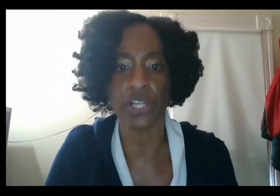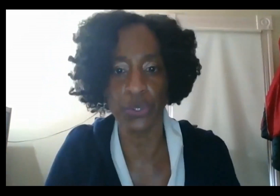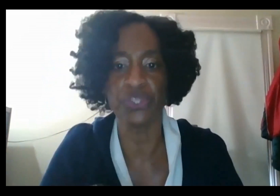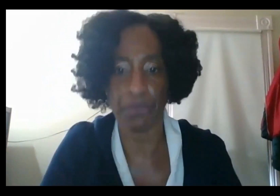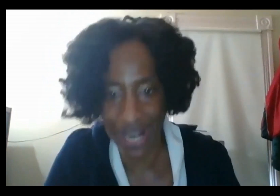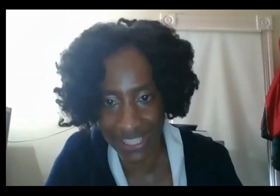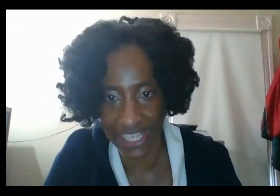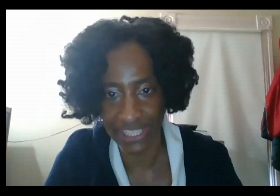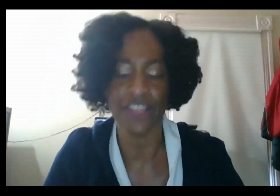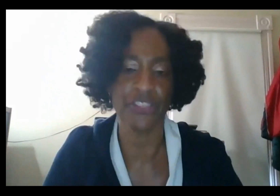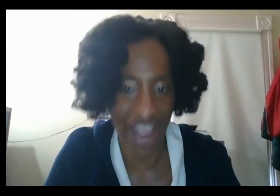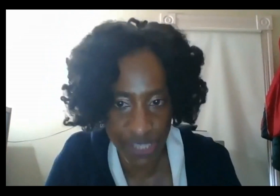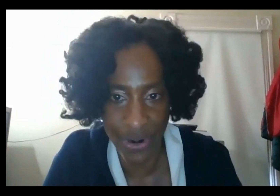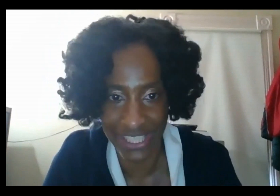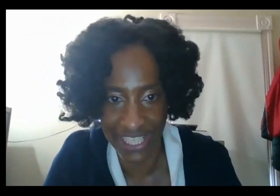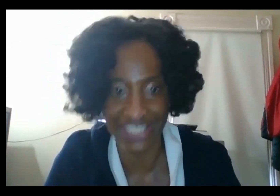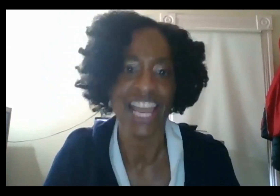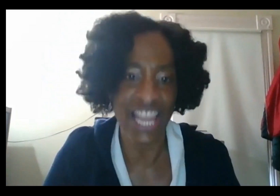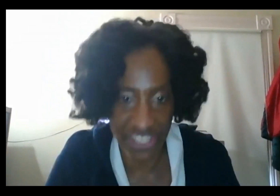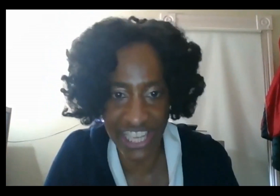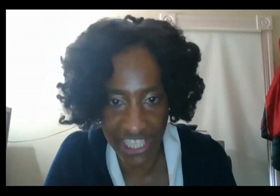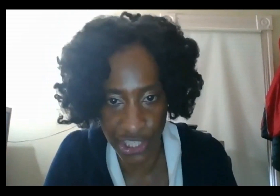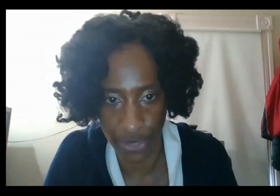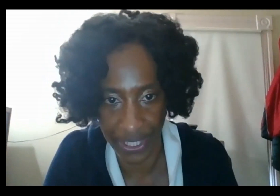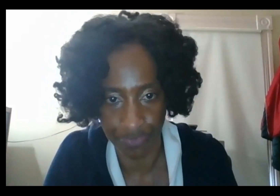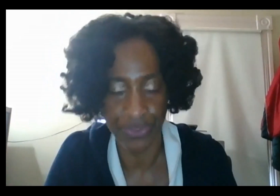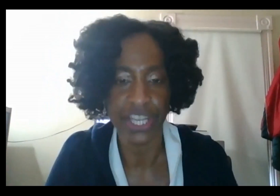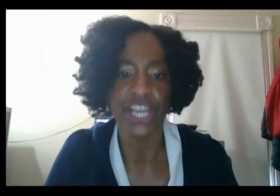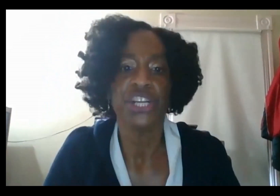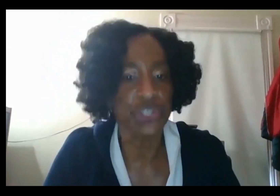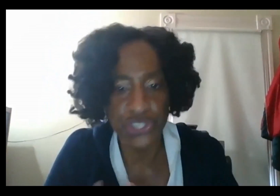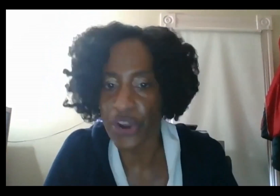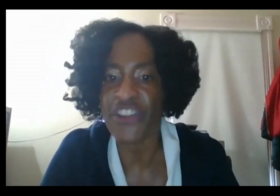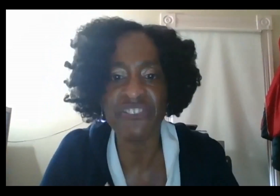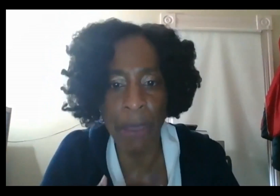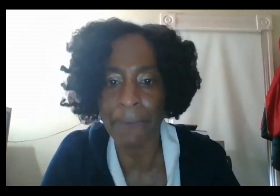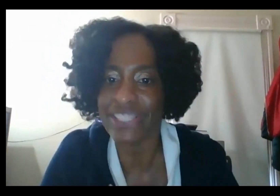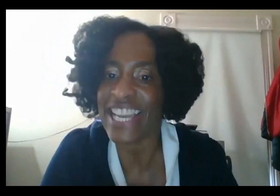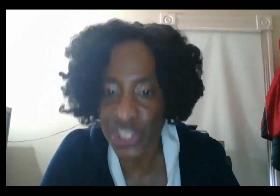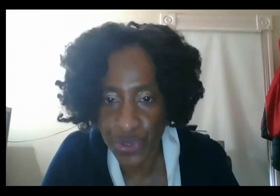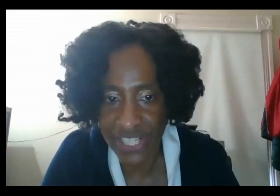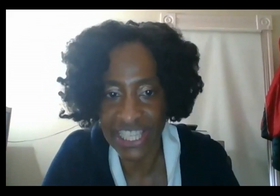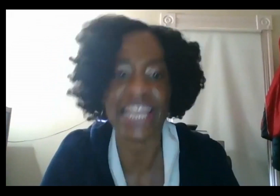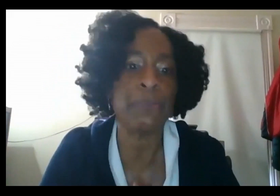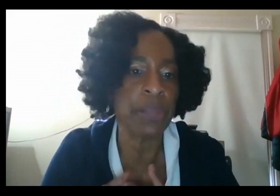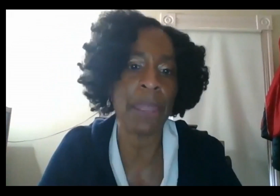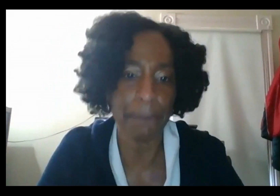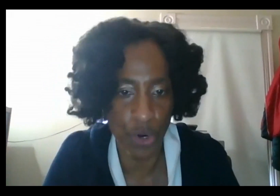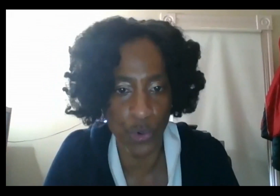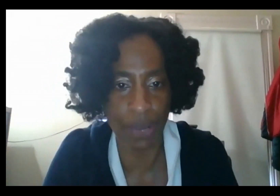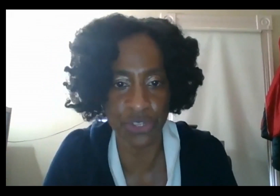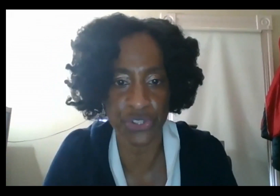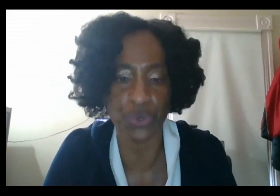which includes the president, the vice president, and the secretary, to survey members' interests and